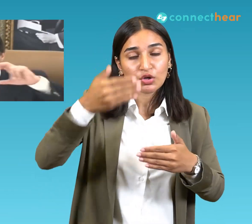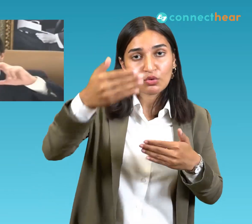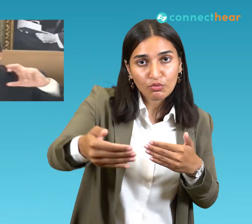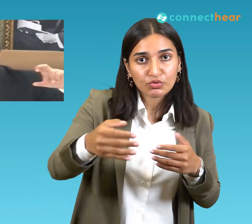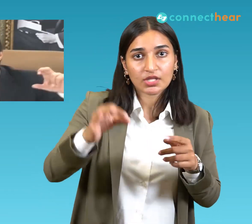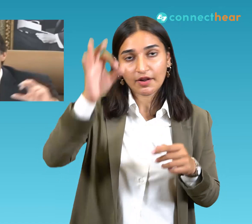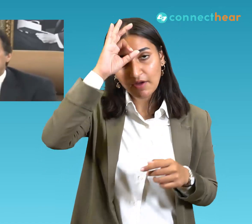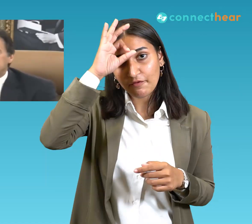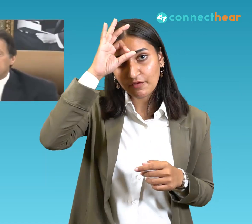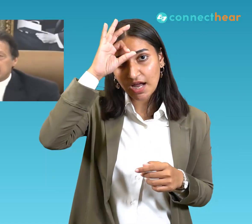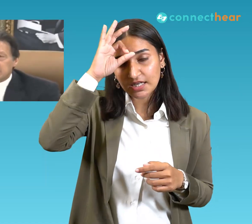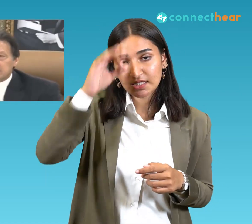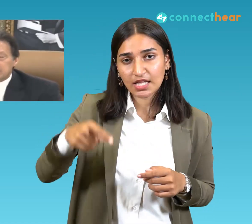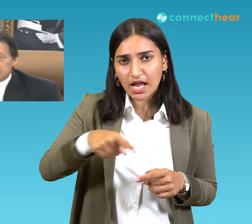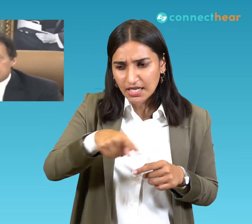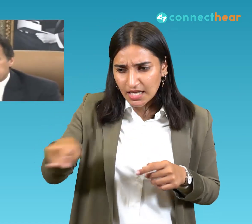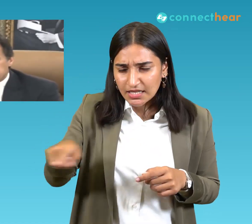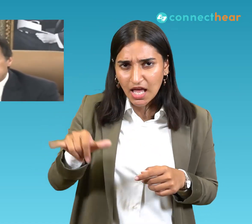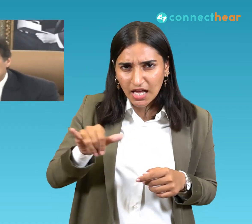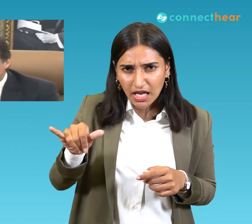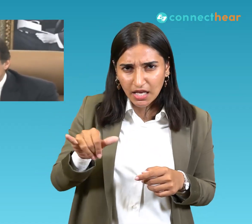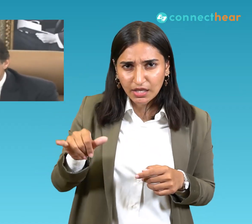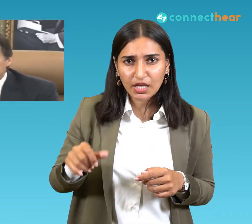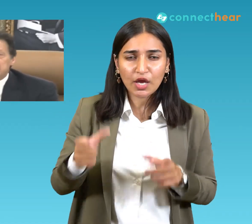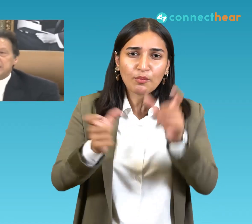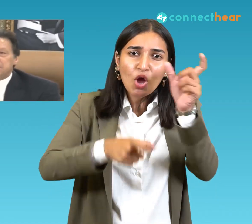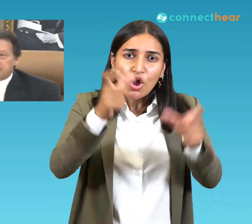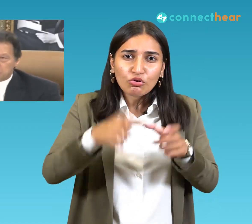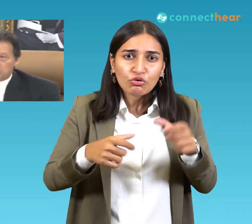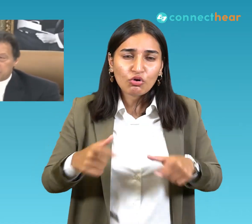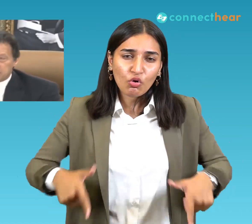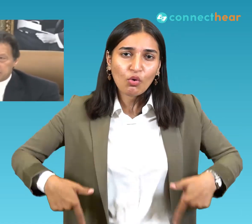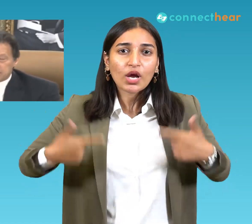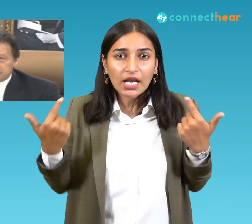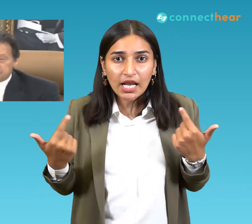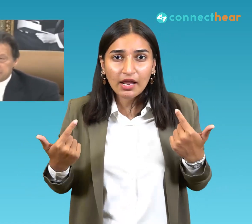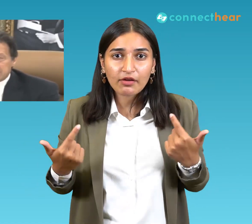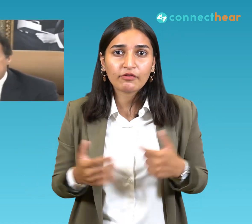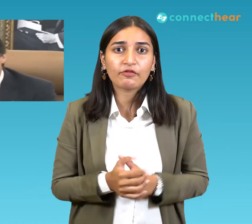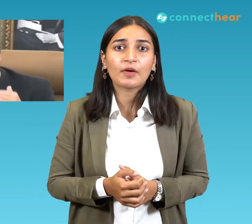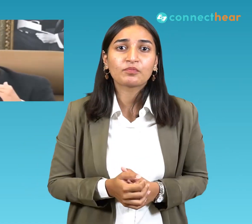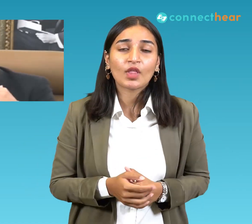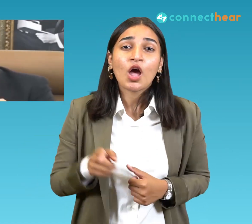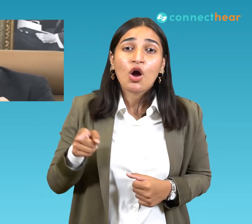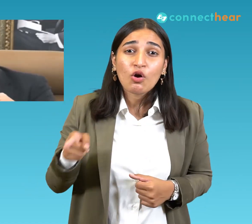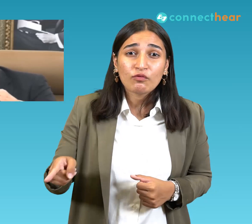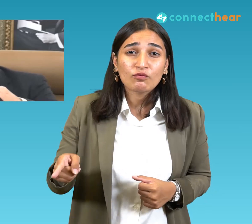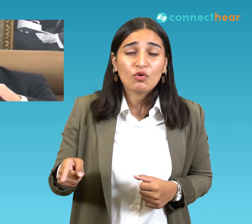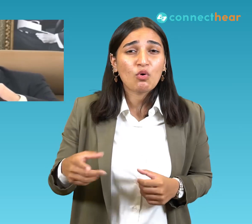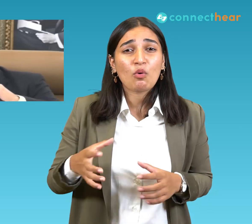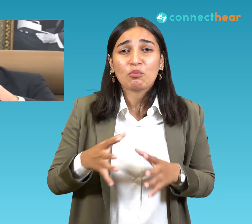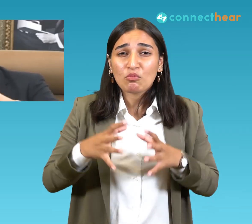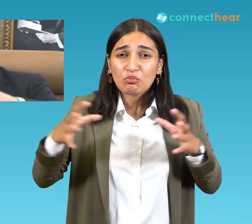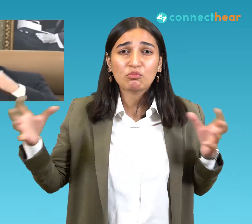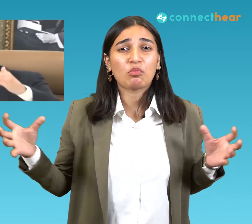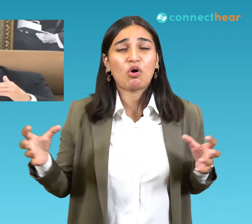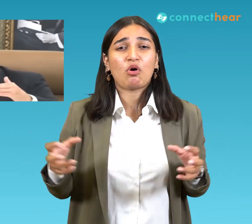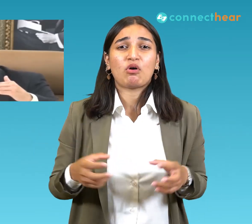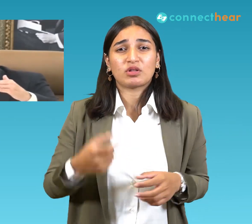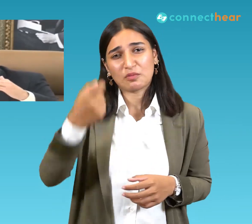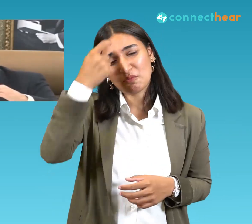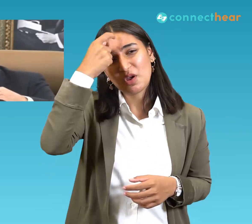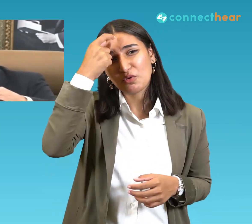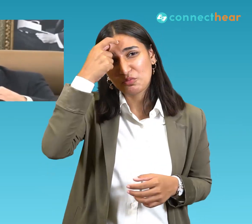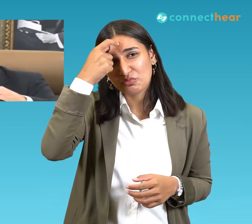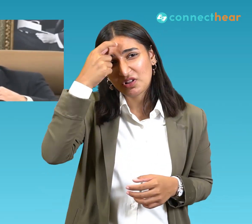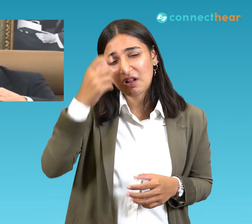Pakistan and Afghanistan, they were devastated by the war on terror. And the best way to rehabilitate